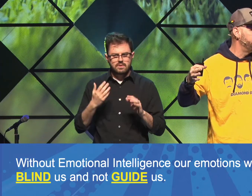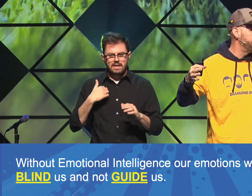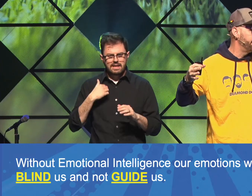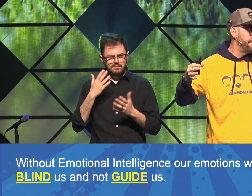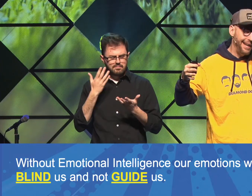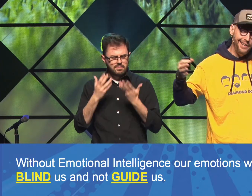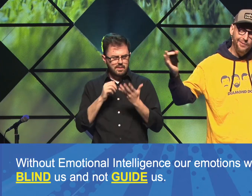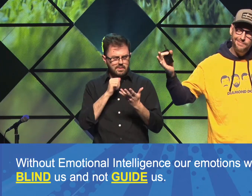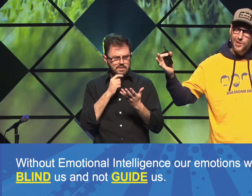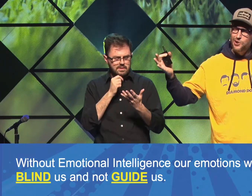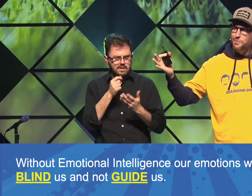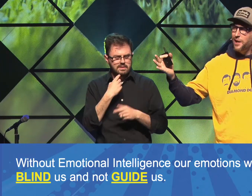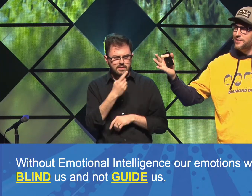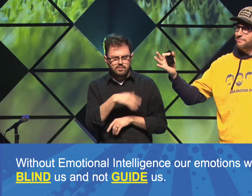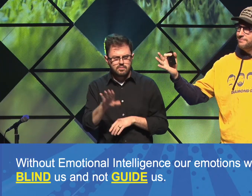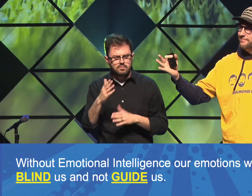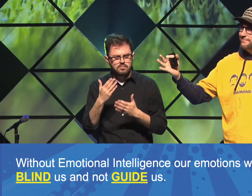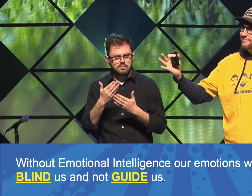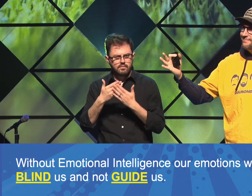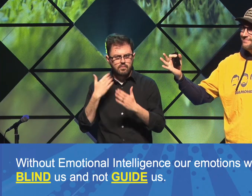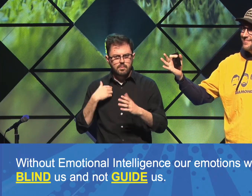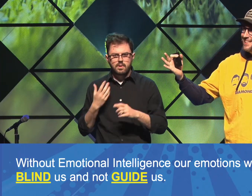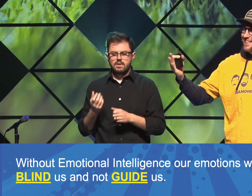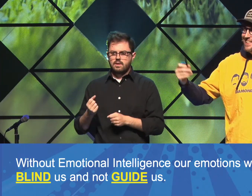karate. I know, it's hard to imagine.